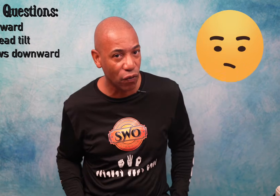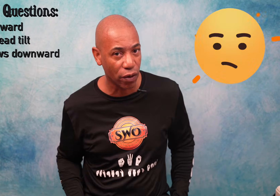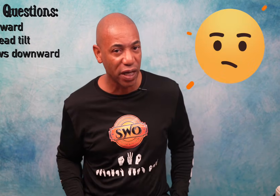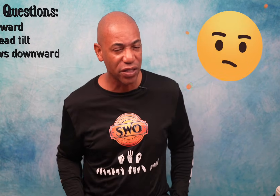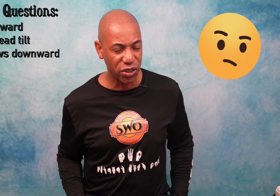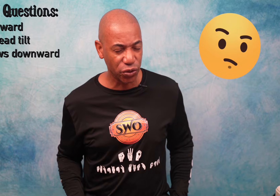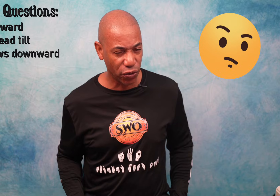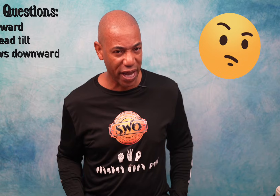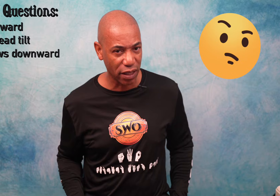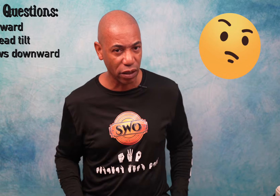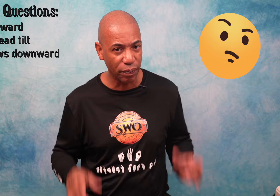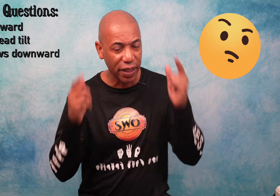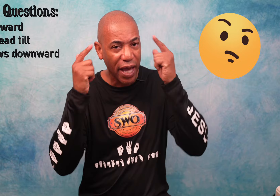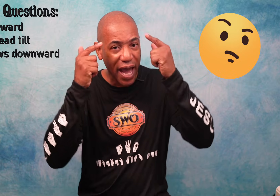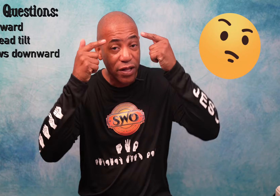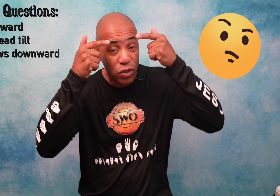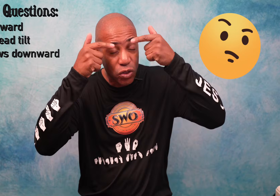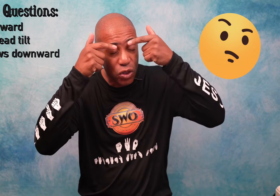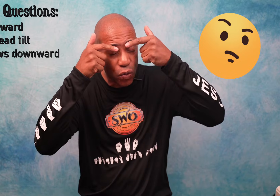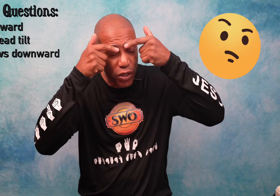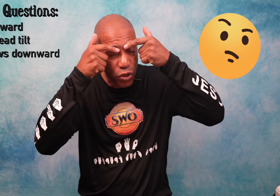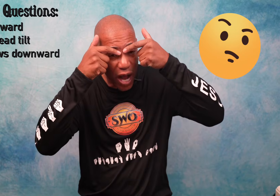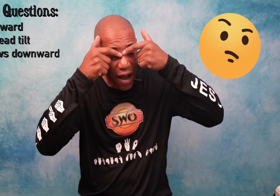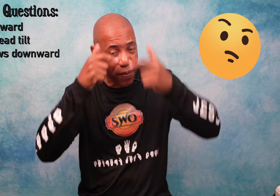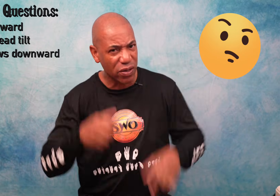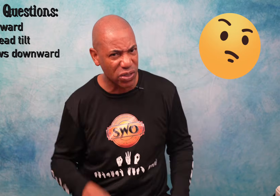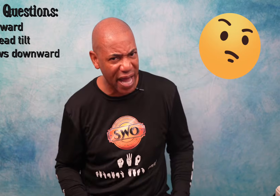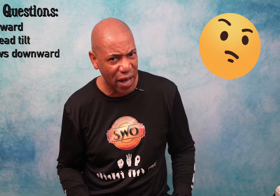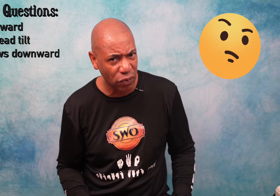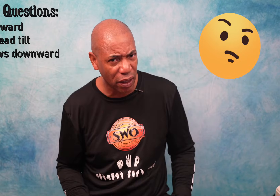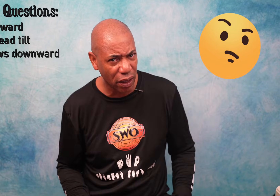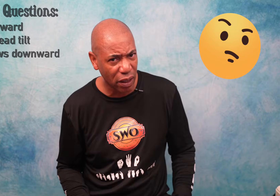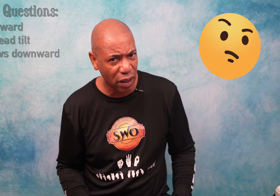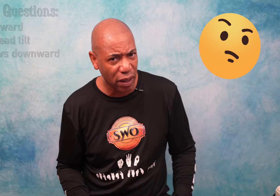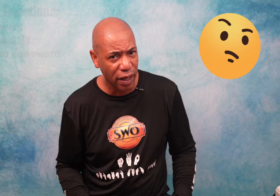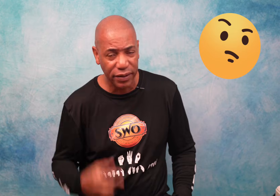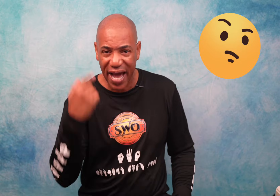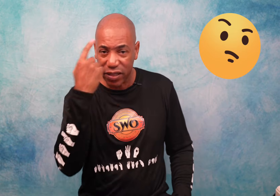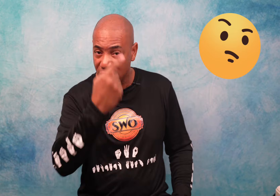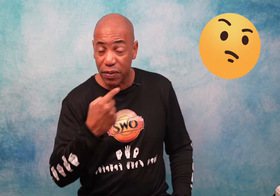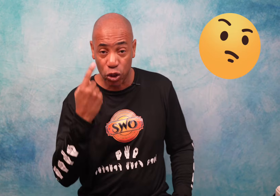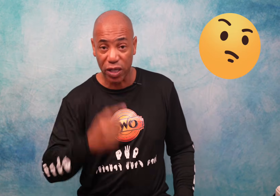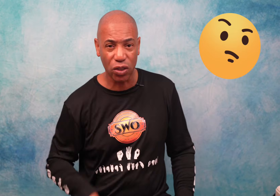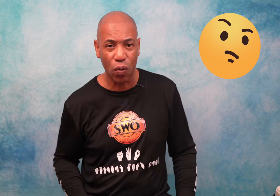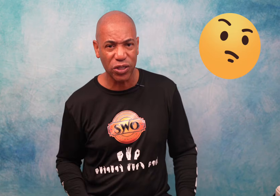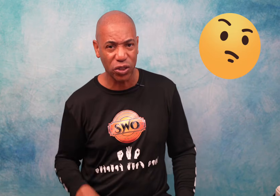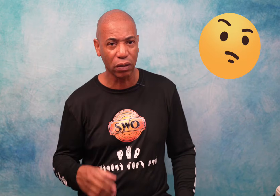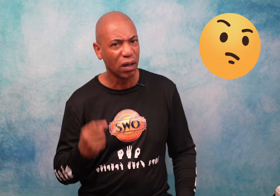forward, tilt your head a little bit, and squint your eyebrows down. That demonstrates a question.